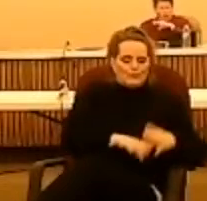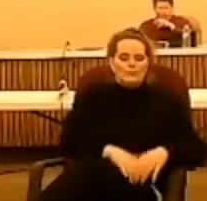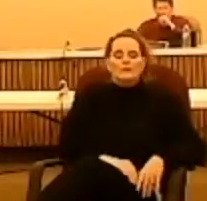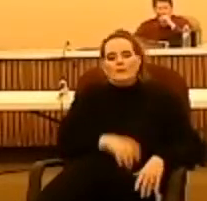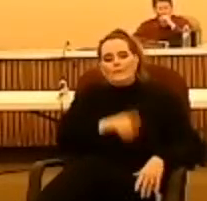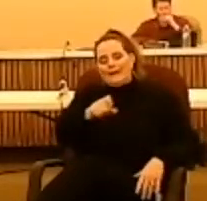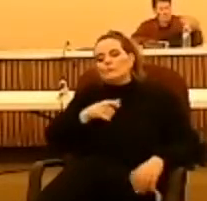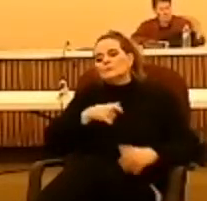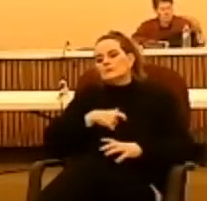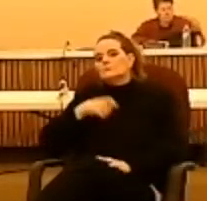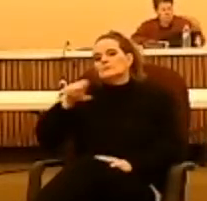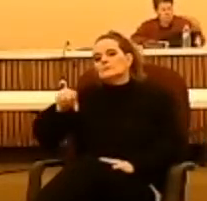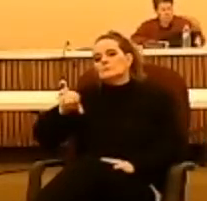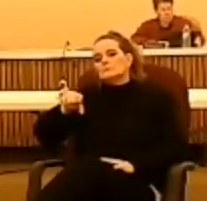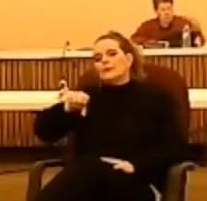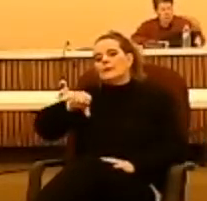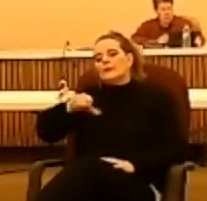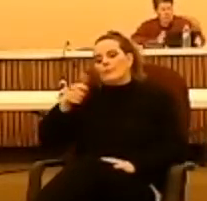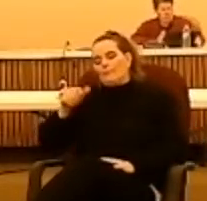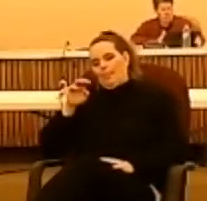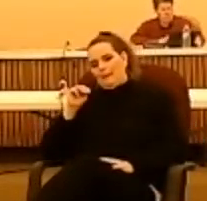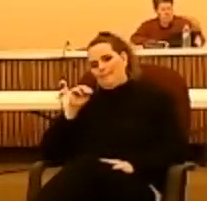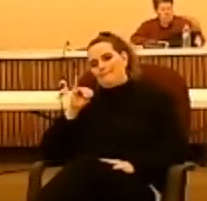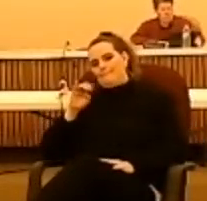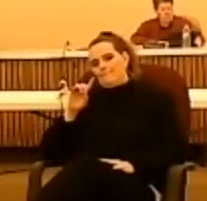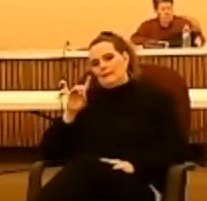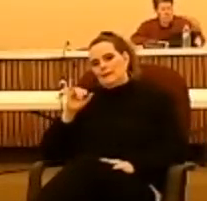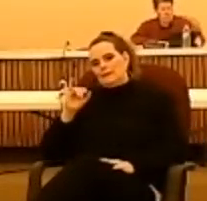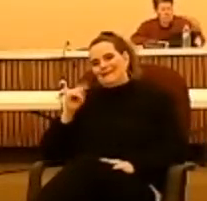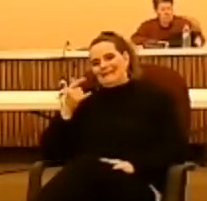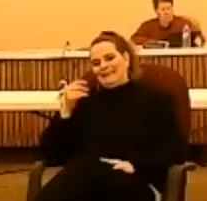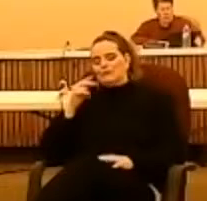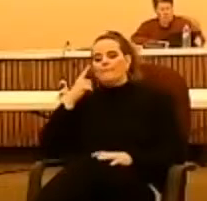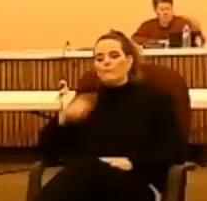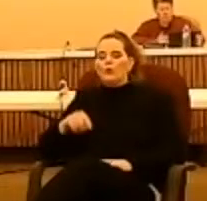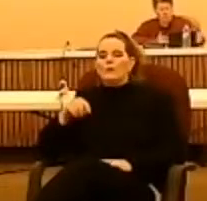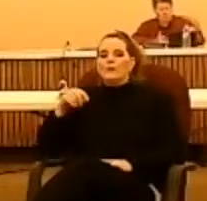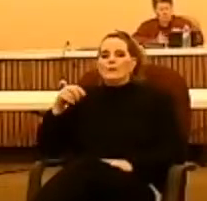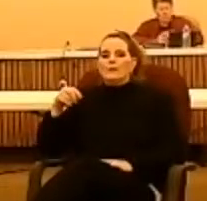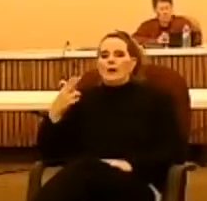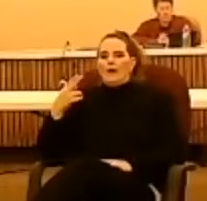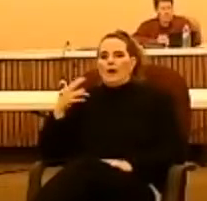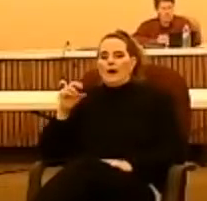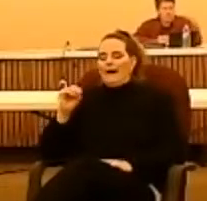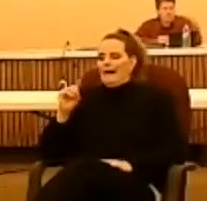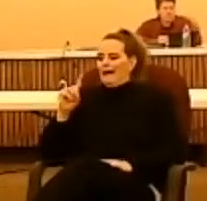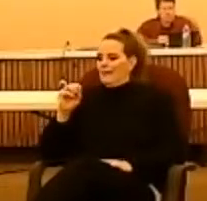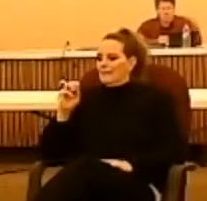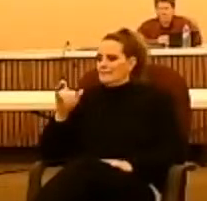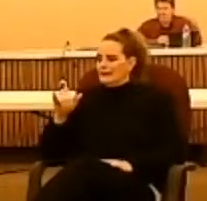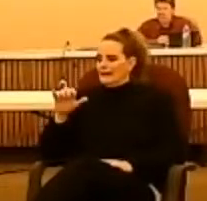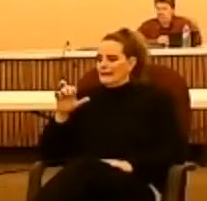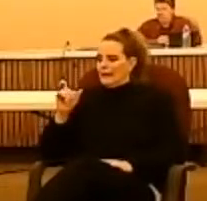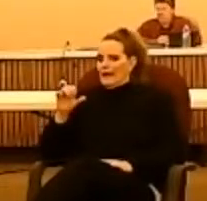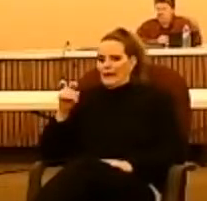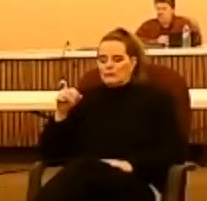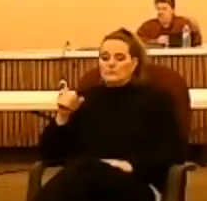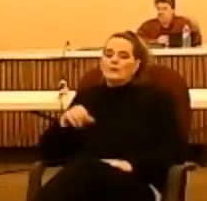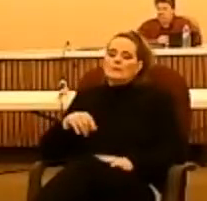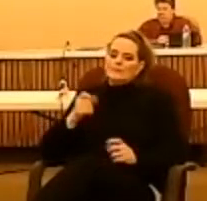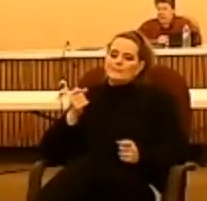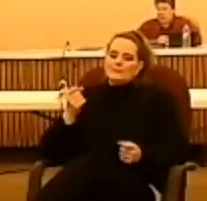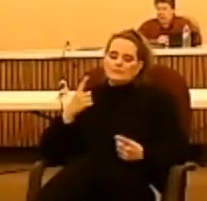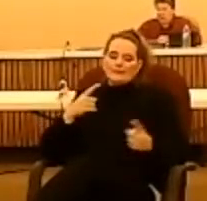for Howlett Acres. And so those were the 4 items, and you know, the good thing is the developer was willing